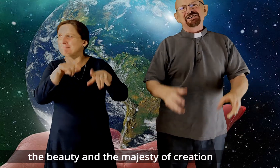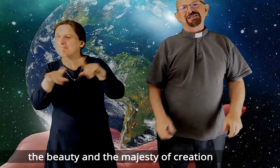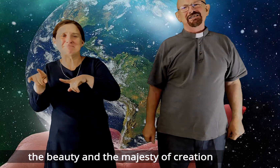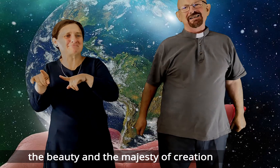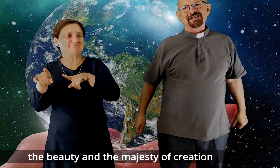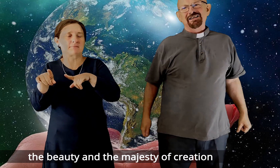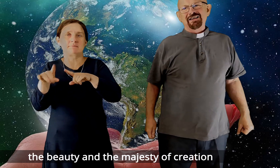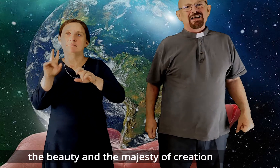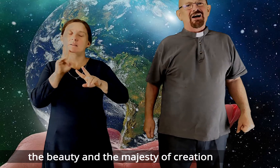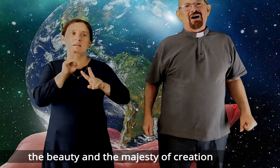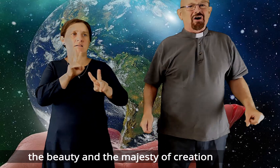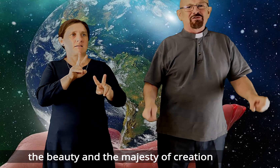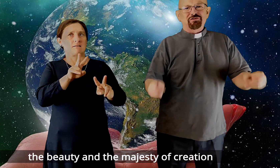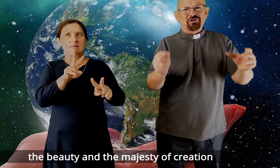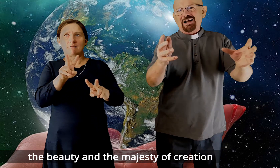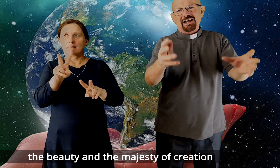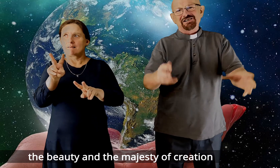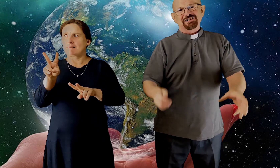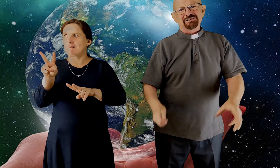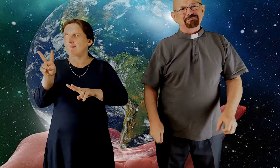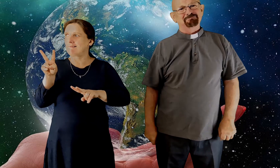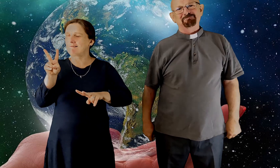majesty of creation.